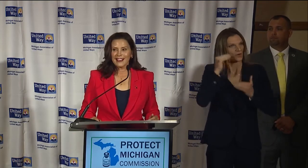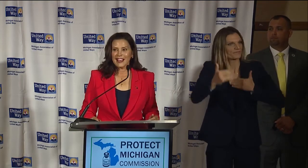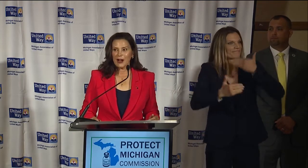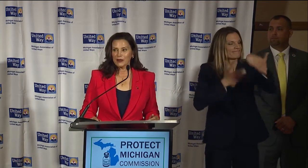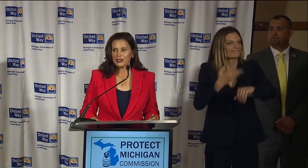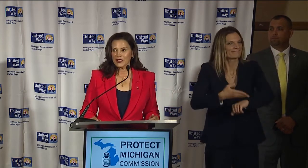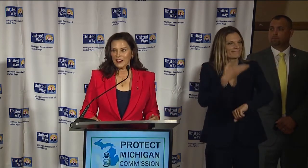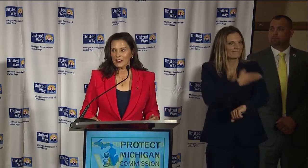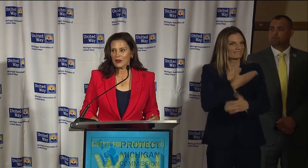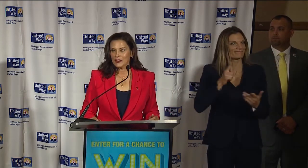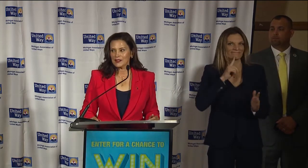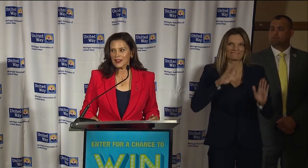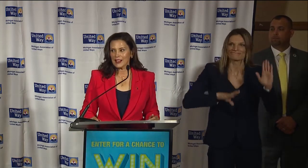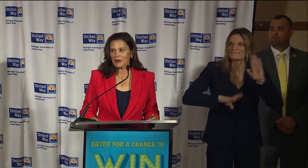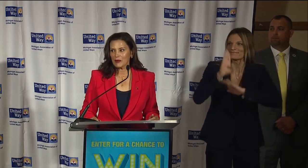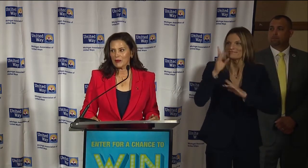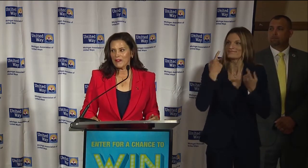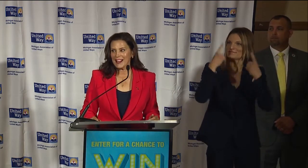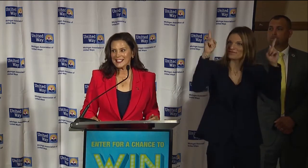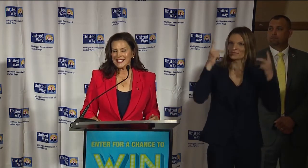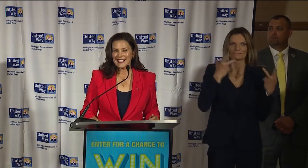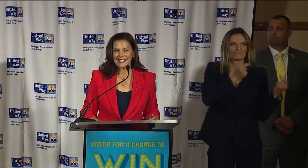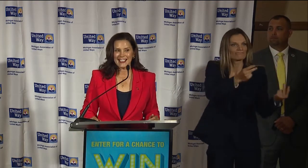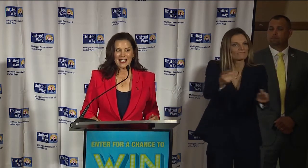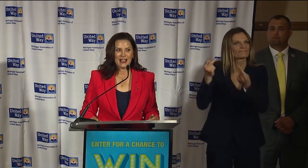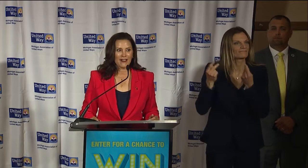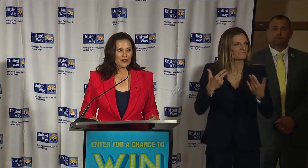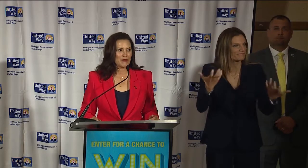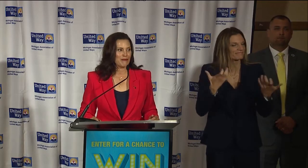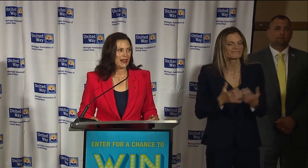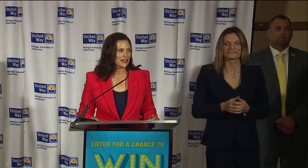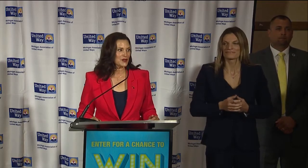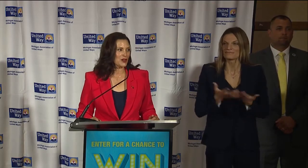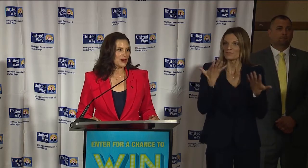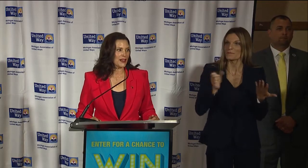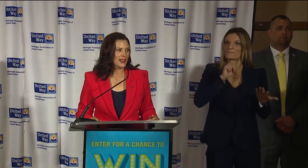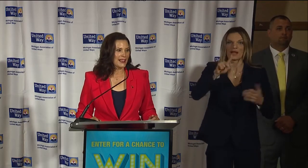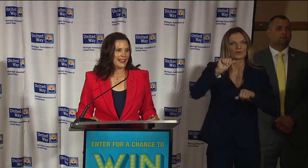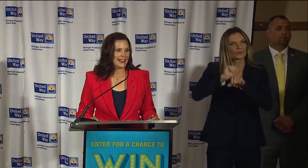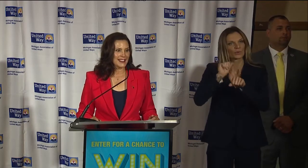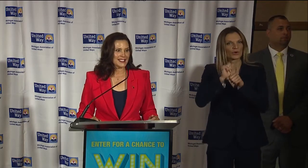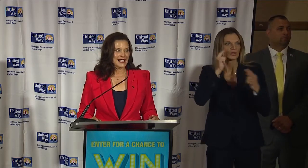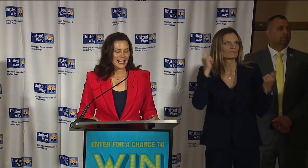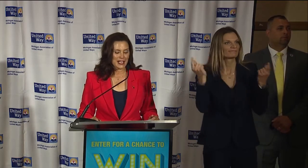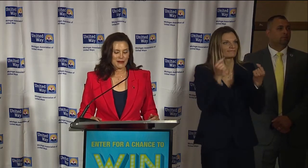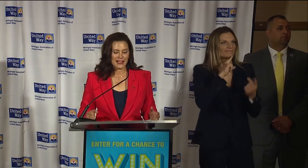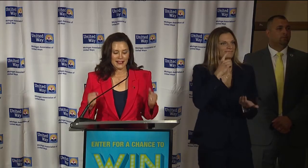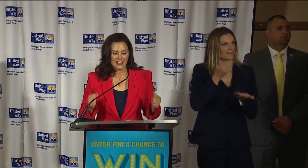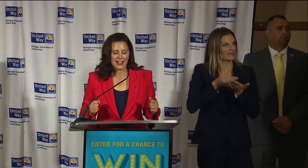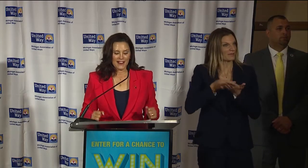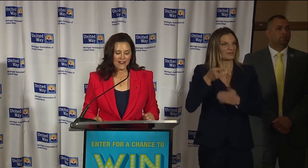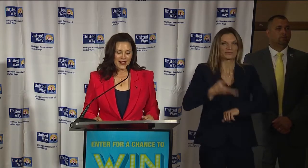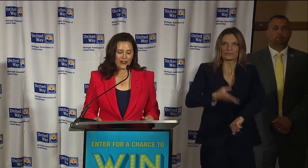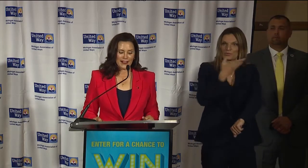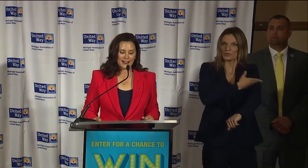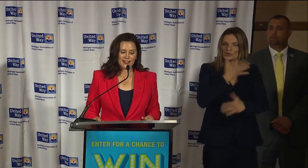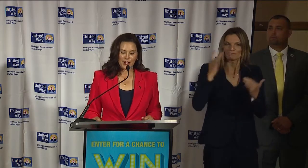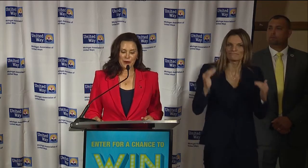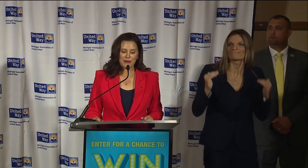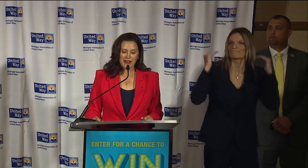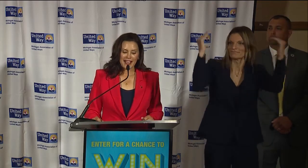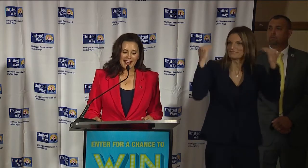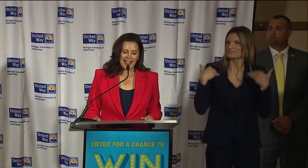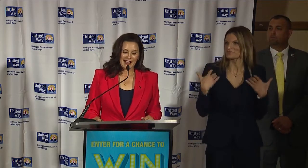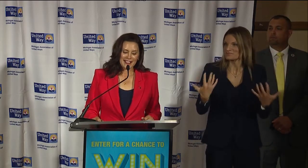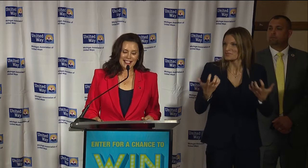toward accomplishing our goals of getting more people vaccinated, getting everyone back to work, and getting this economy invigorated.